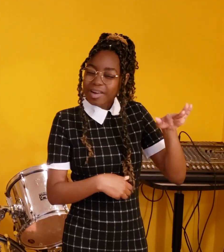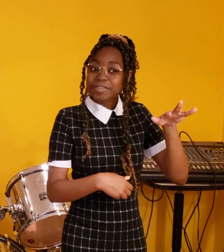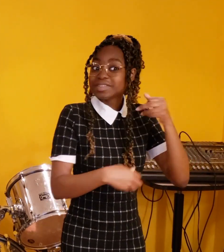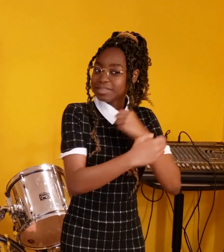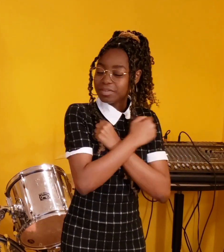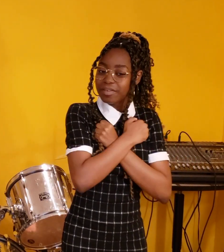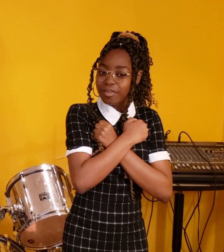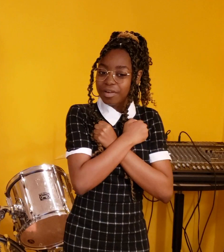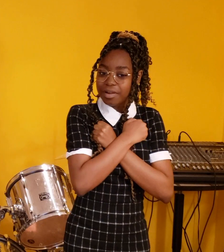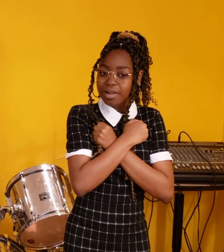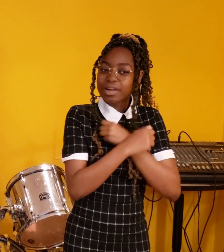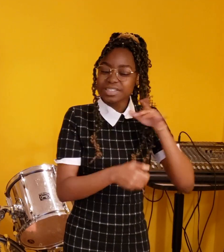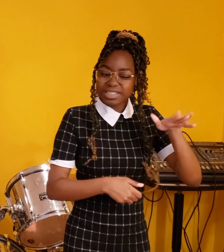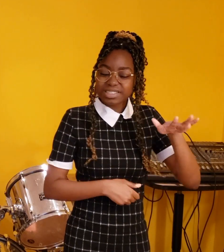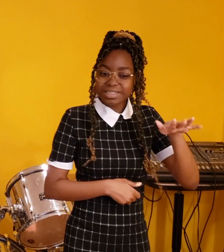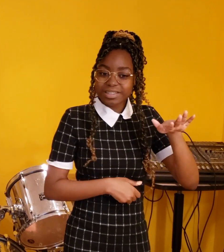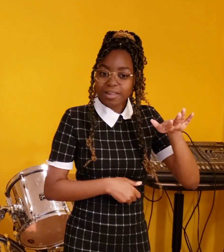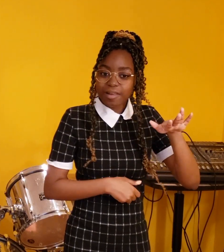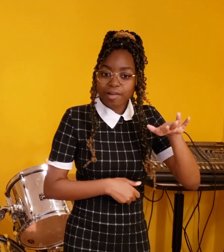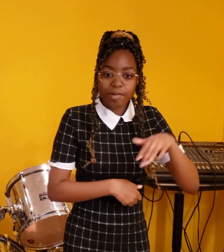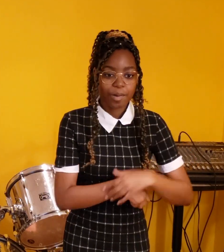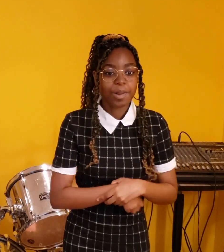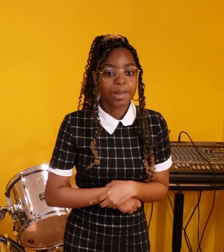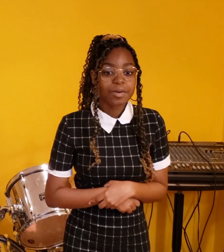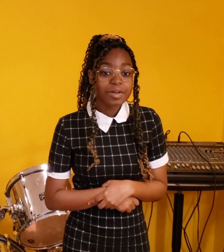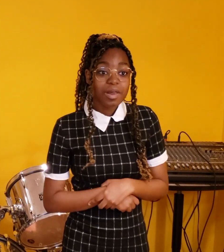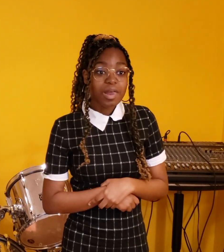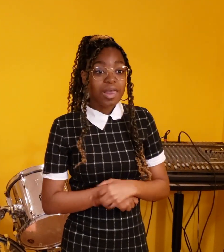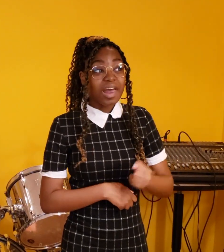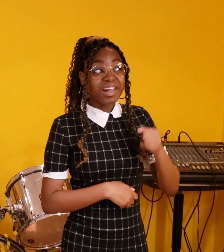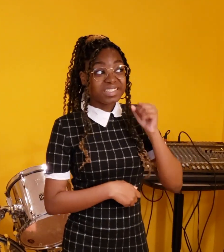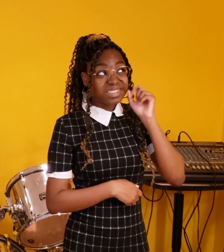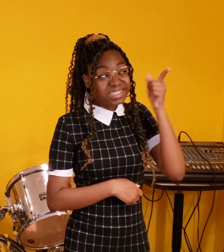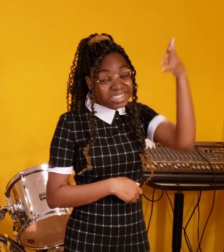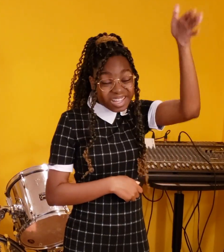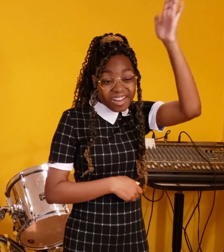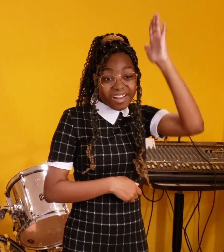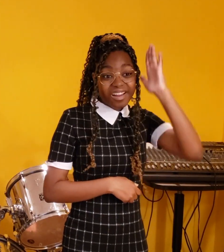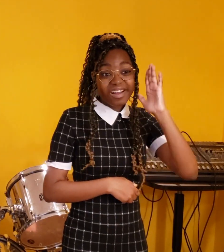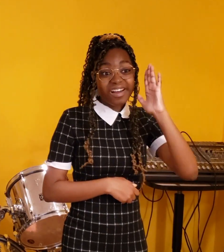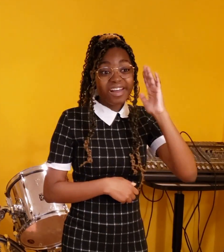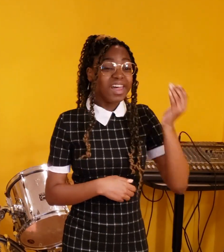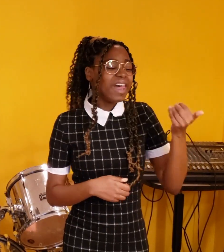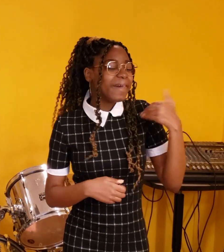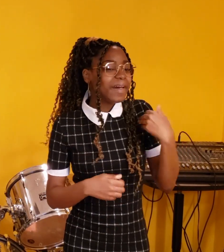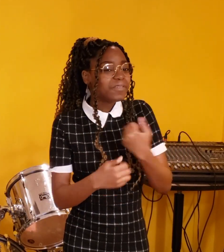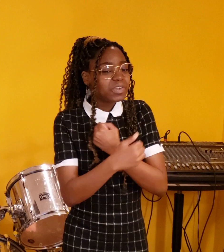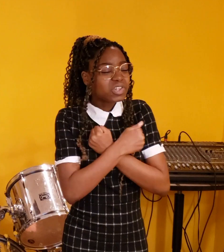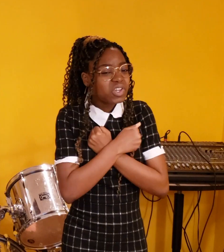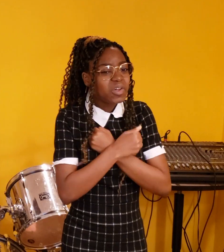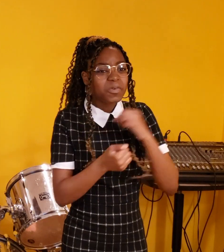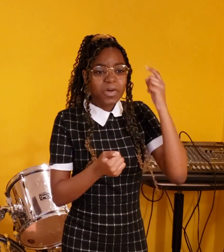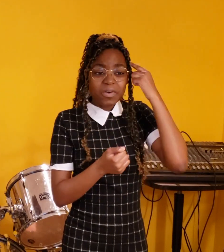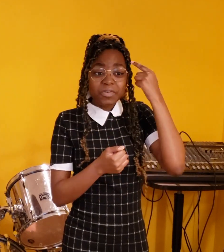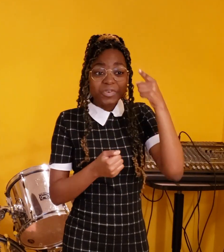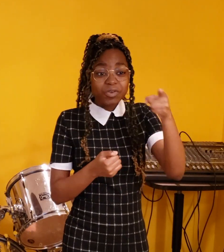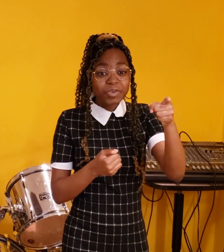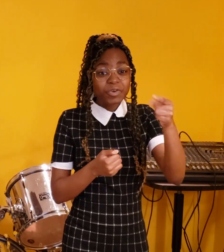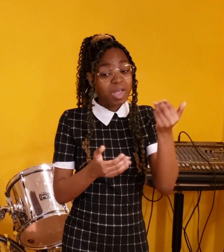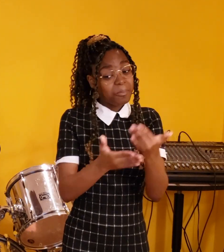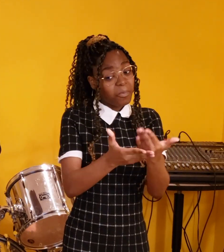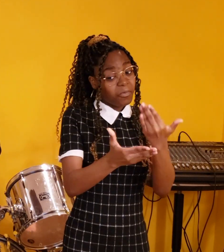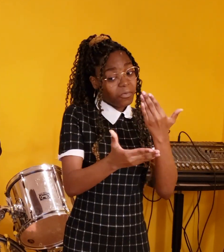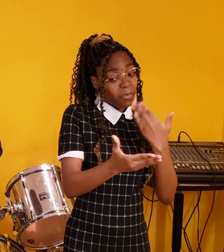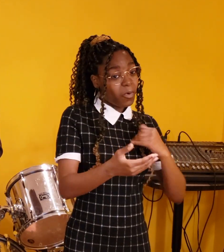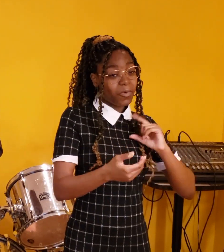the triune God, and then the triune God also had love for you even before we were created. That's what the